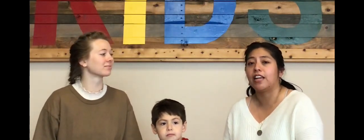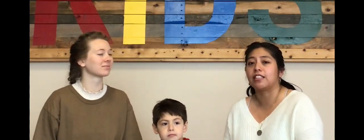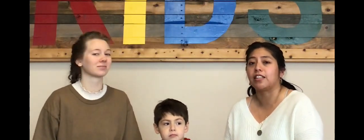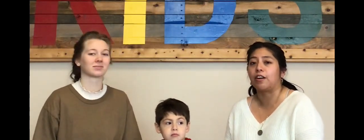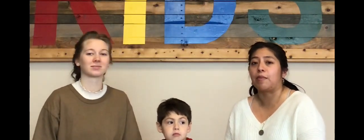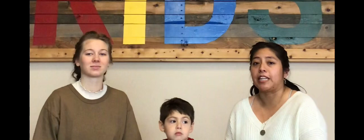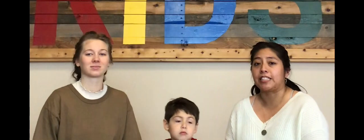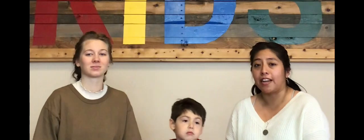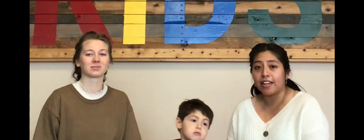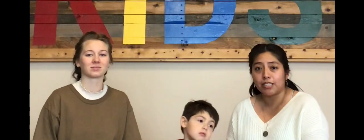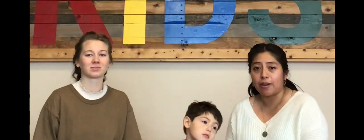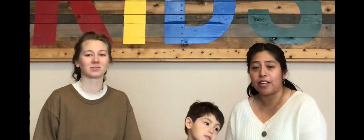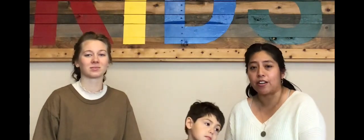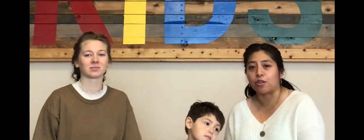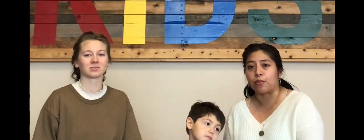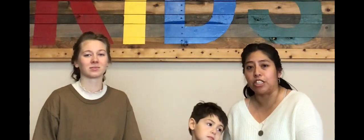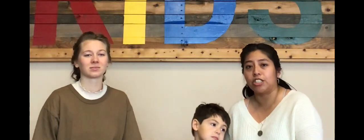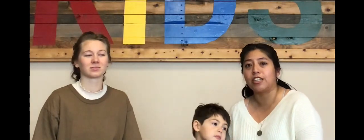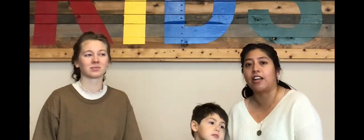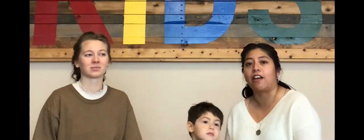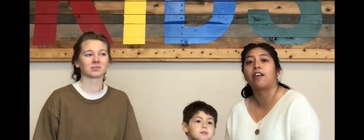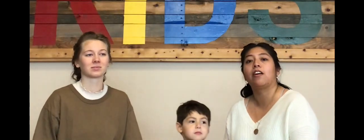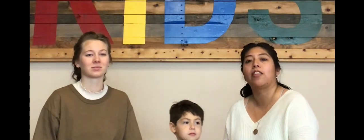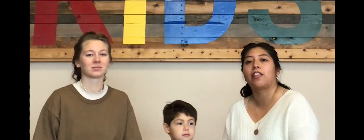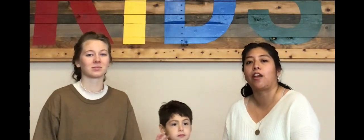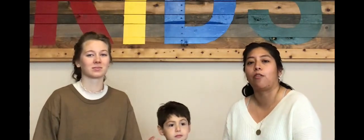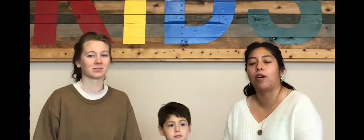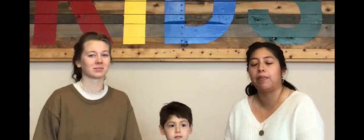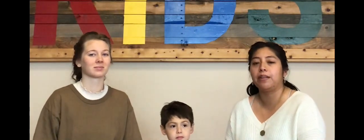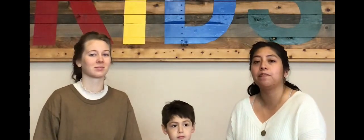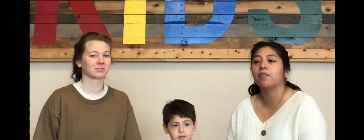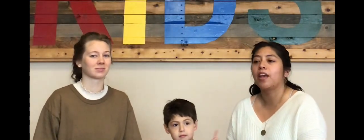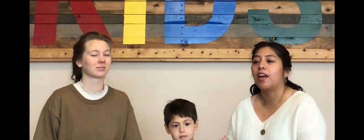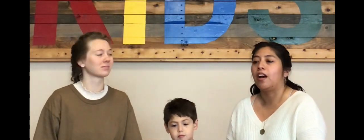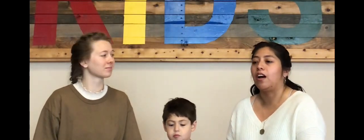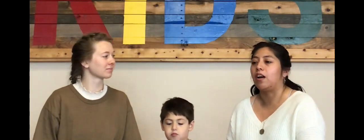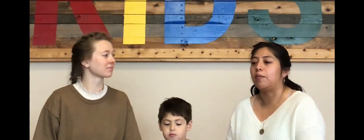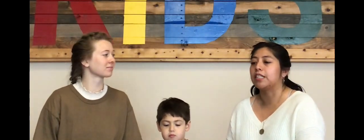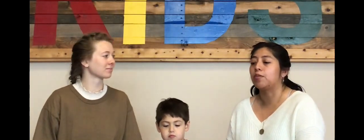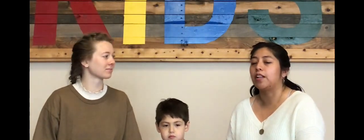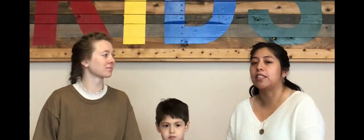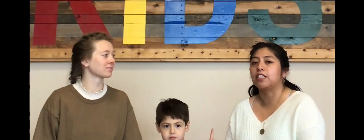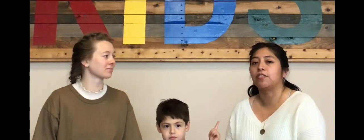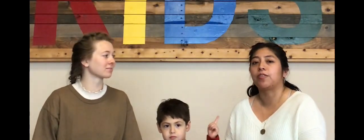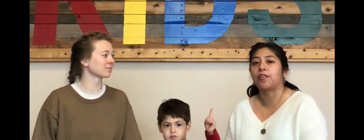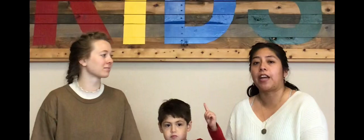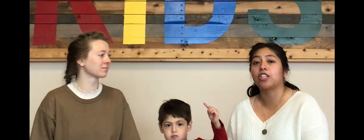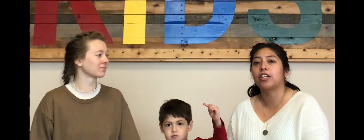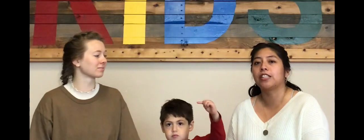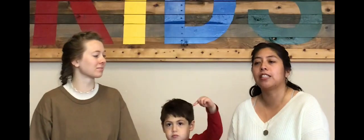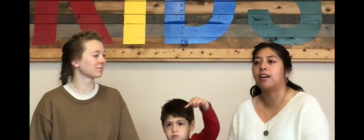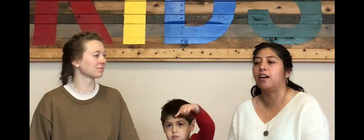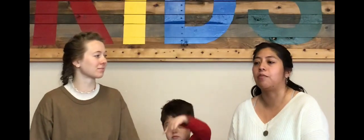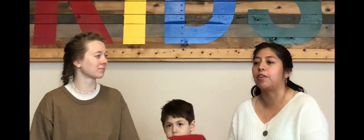that there are many dialects depending on the region and area that they grew up in, as well as different variations. For